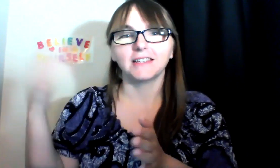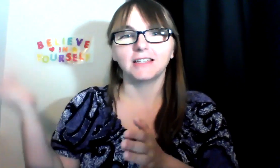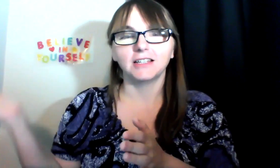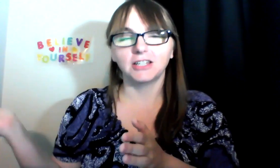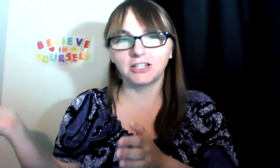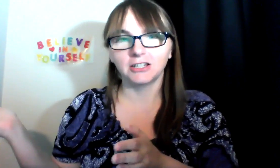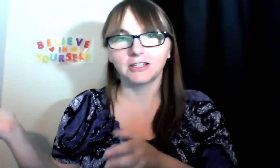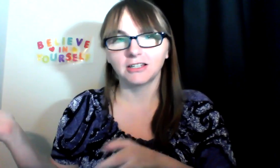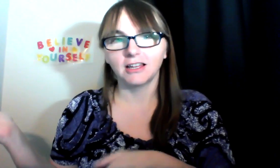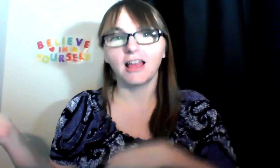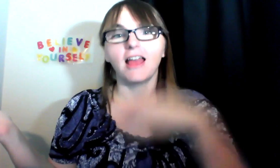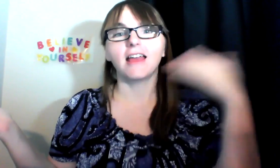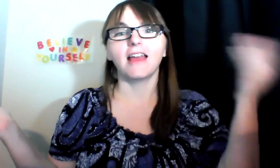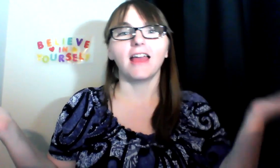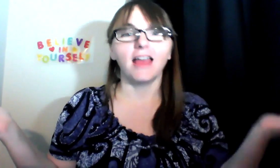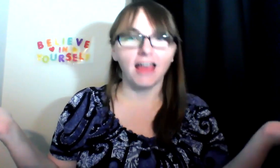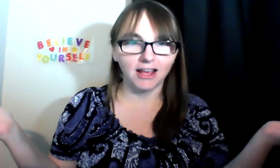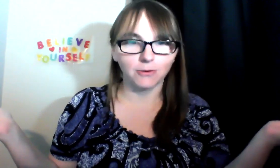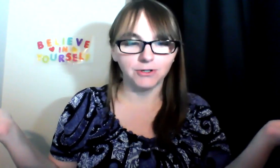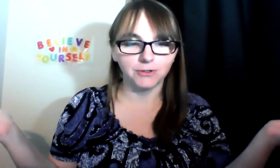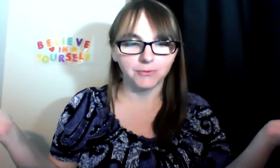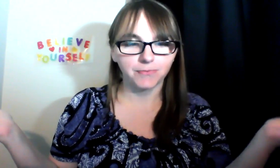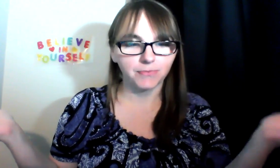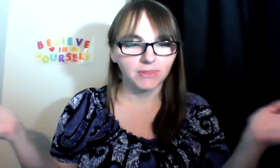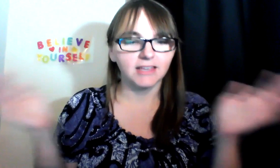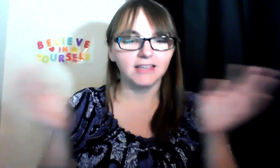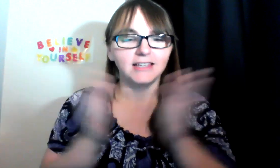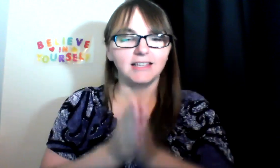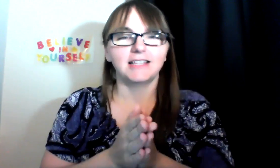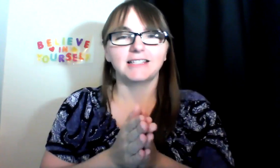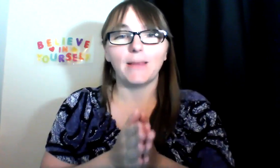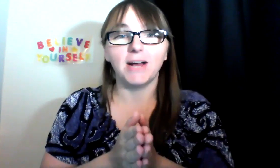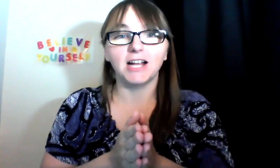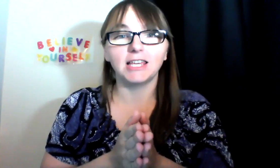K. Kangaroo. Say monkey.